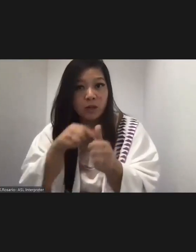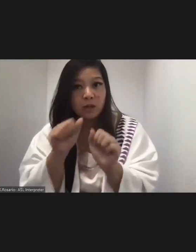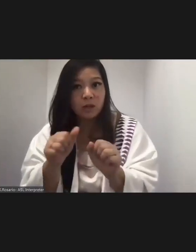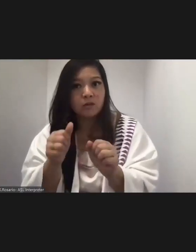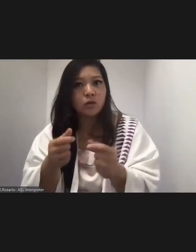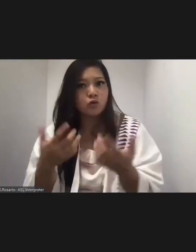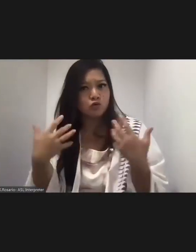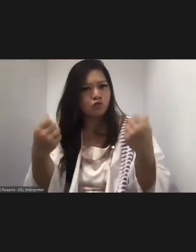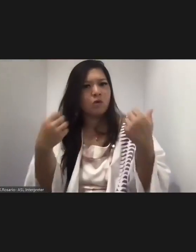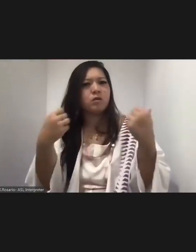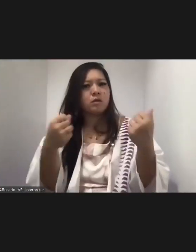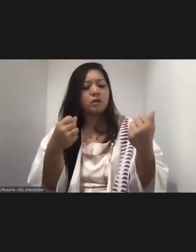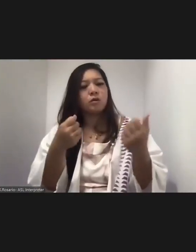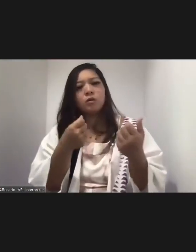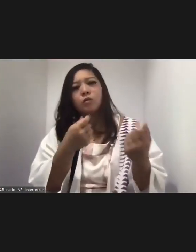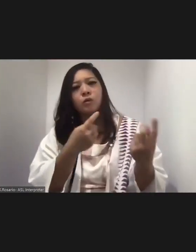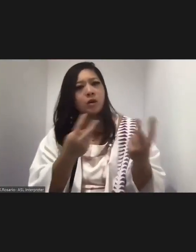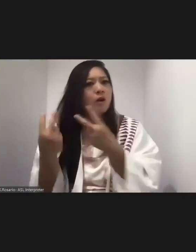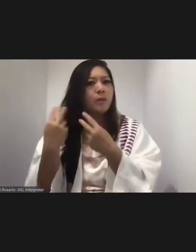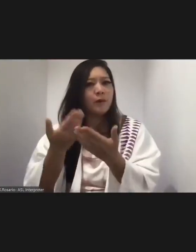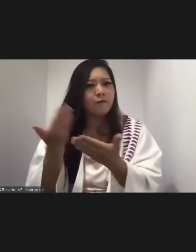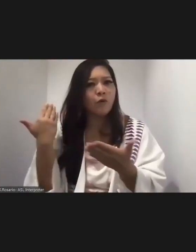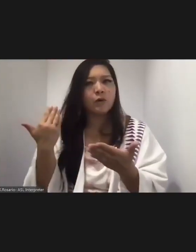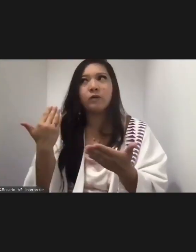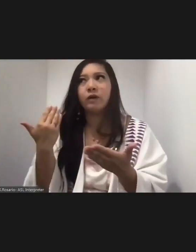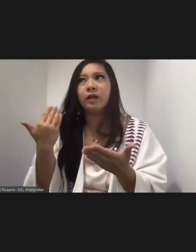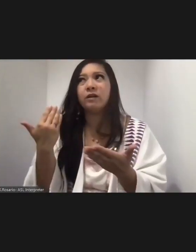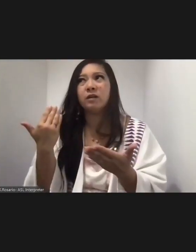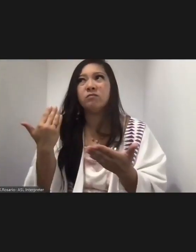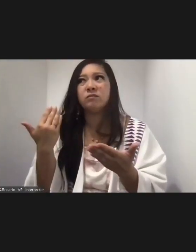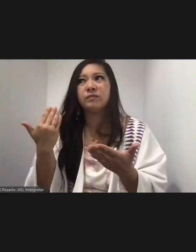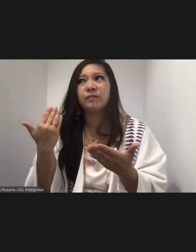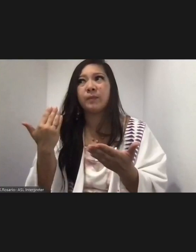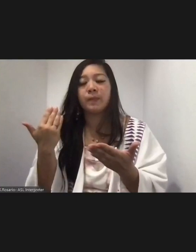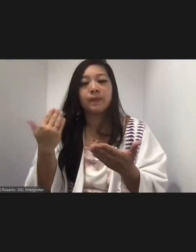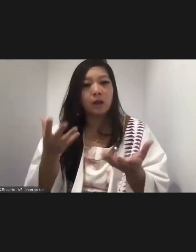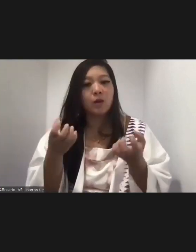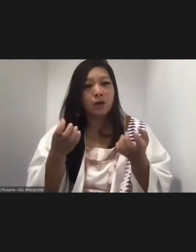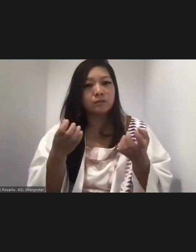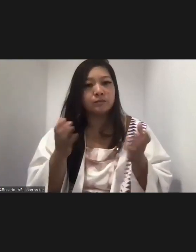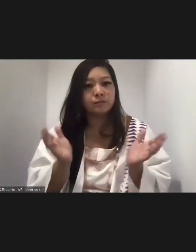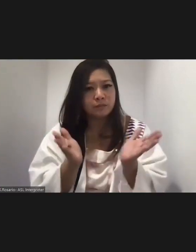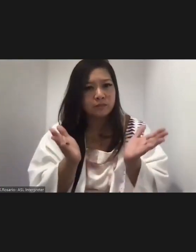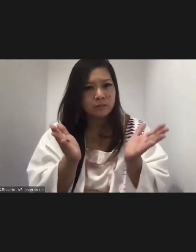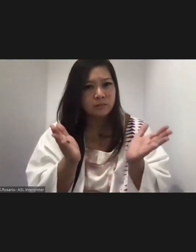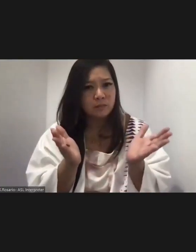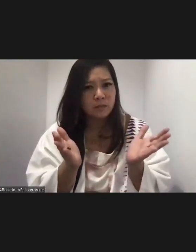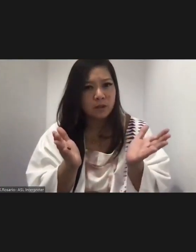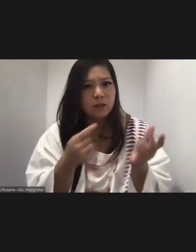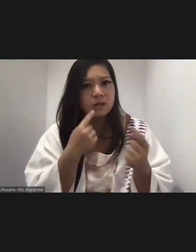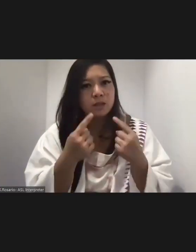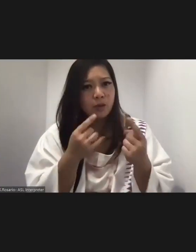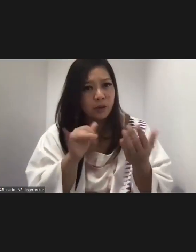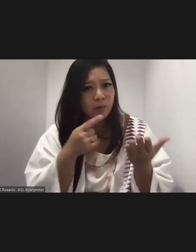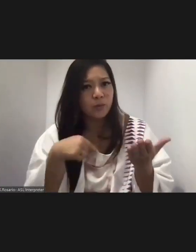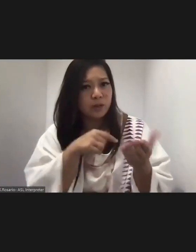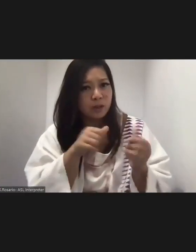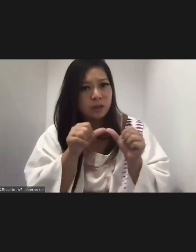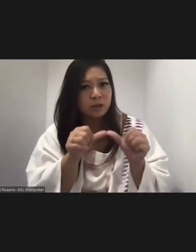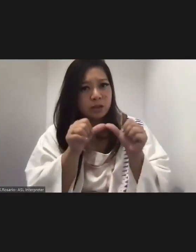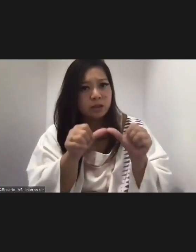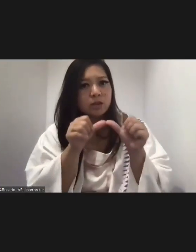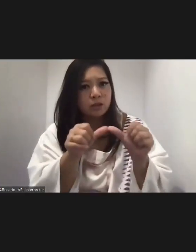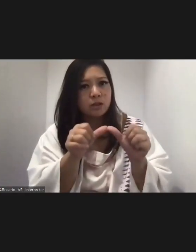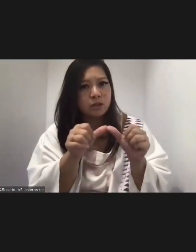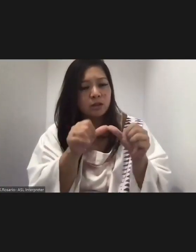stronger than we ever were before. I want to emphasize that we continue to contain